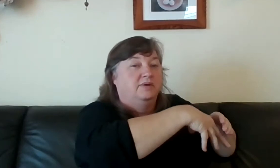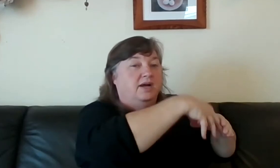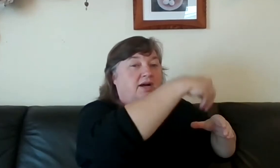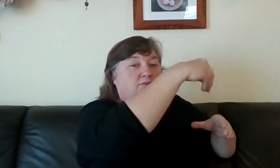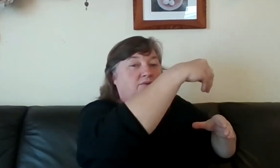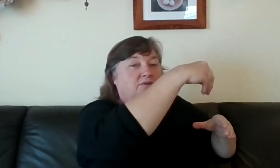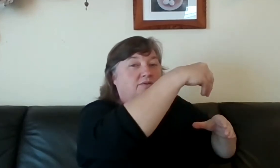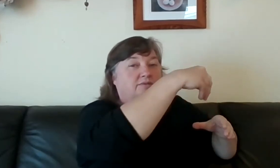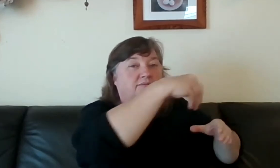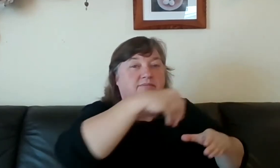Out.